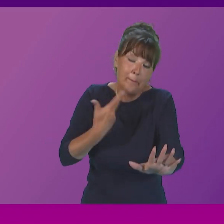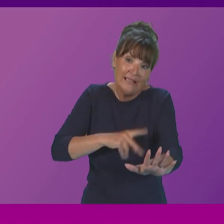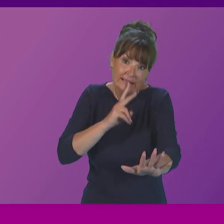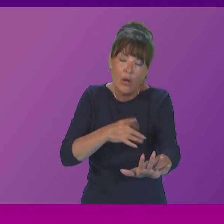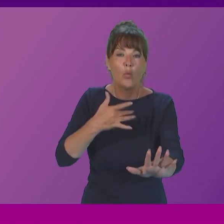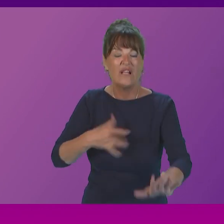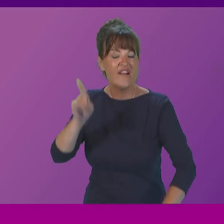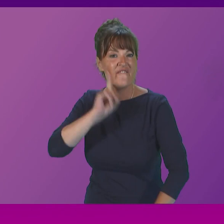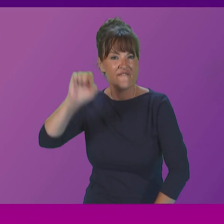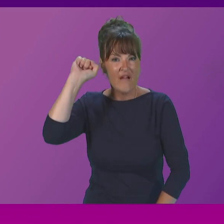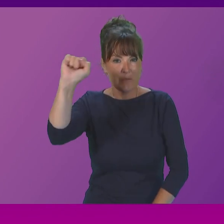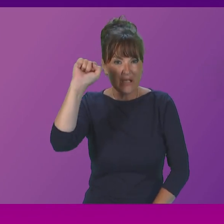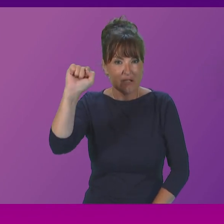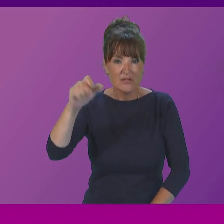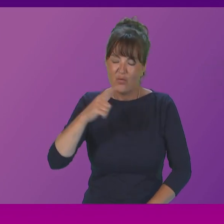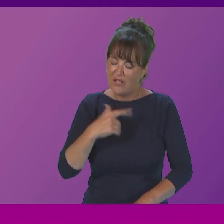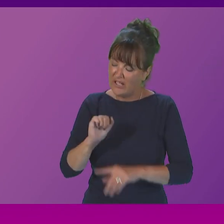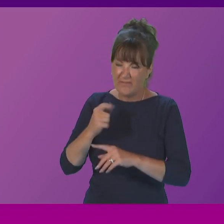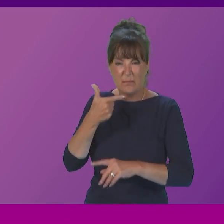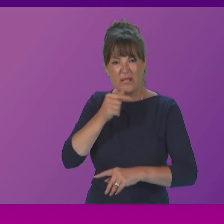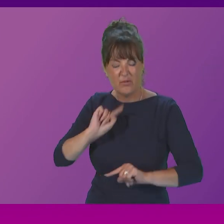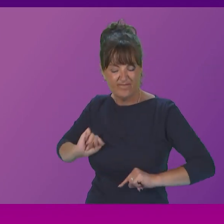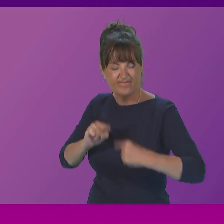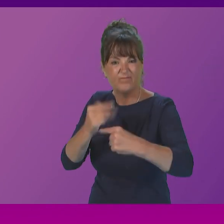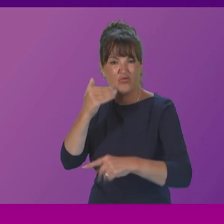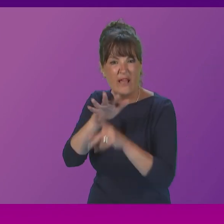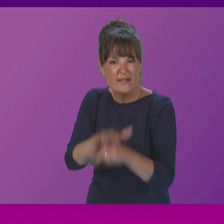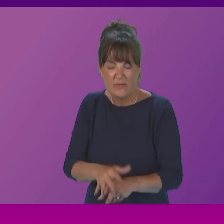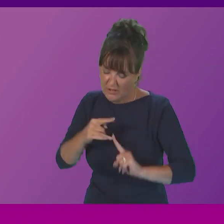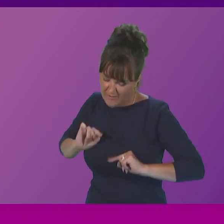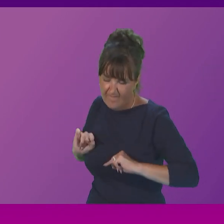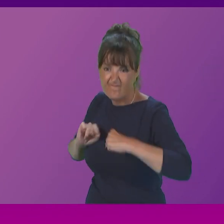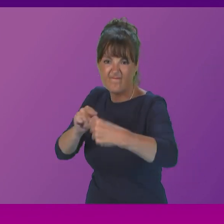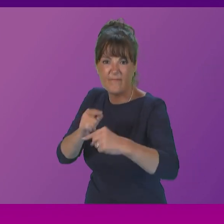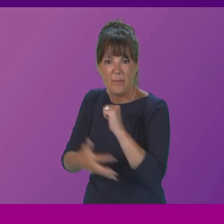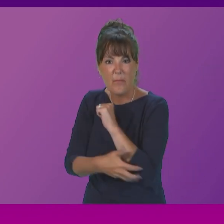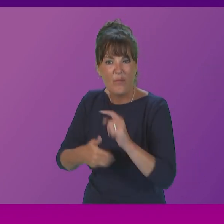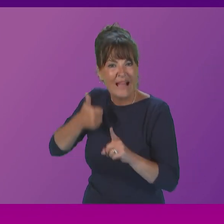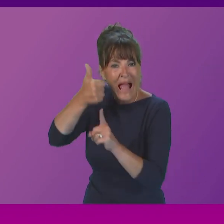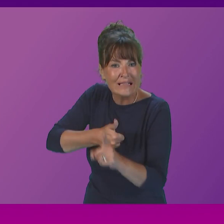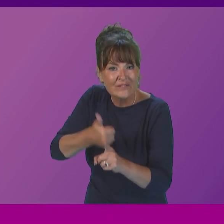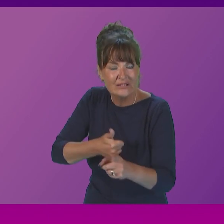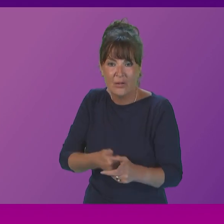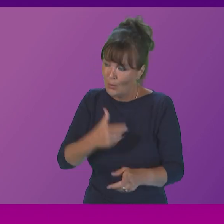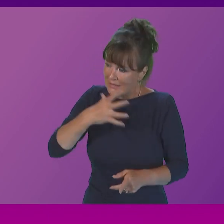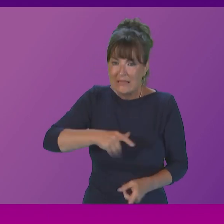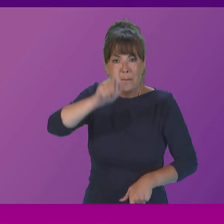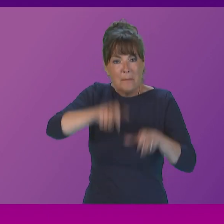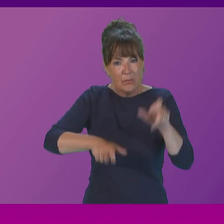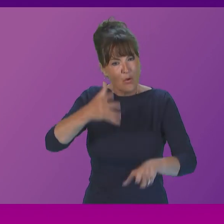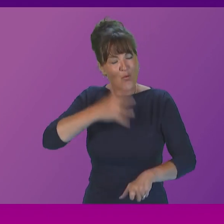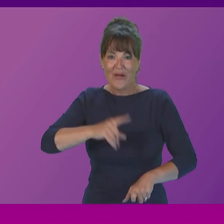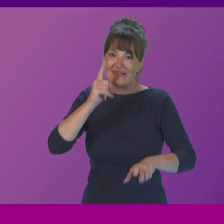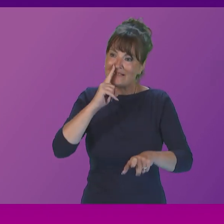need feminists, we need anti-racists, we need anti-poverty advocates, we need people who genuinely want